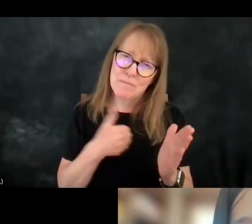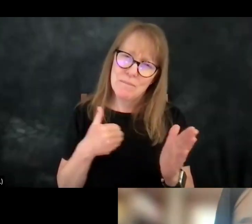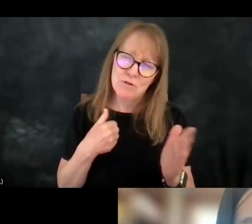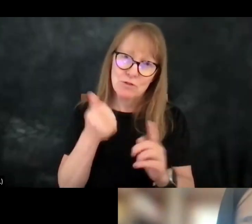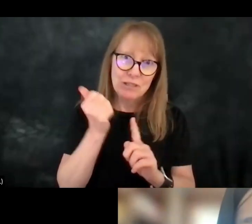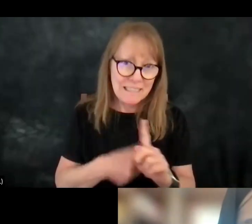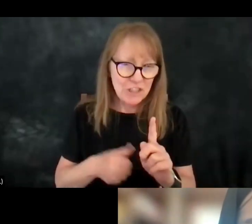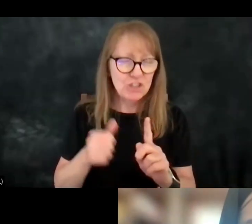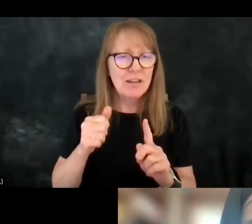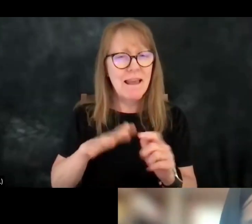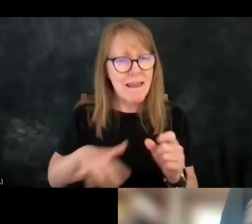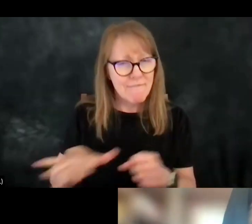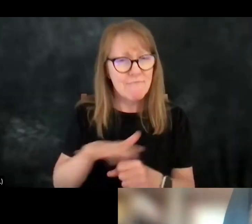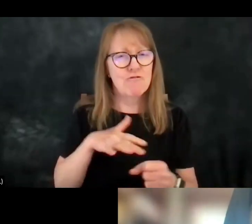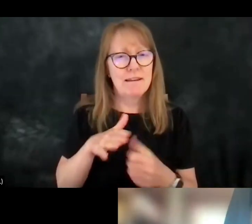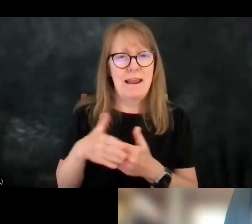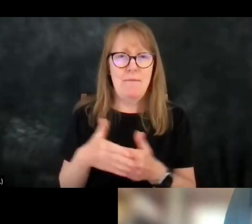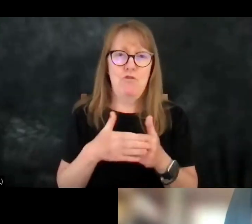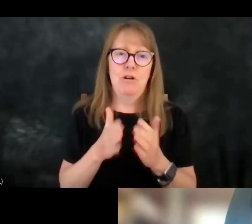neighborhood across our city.